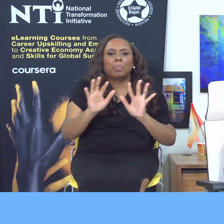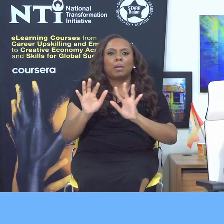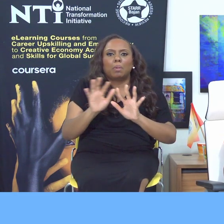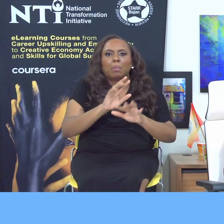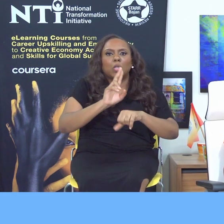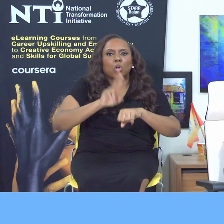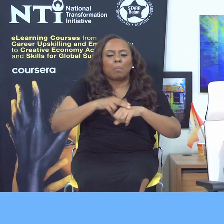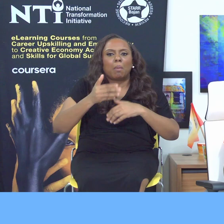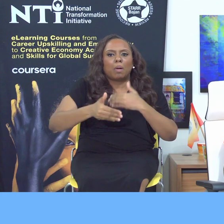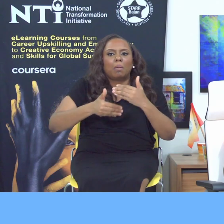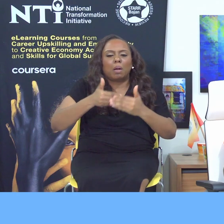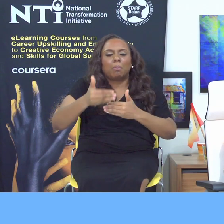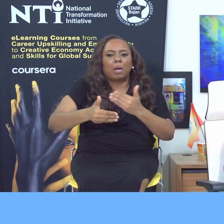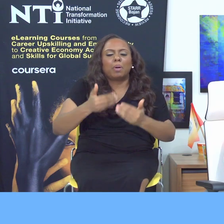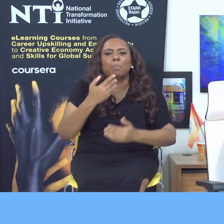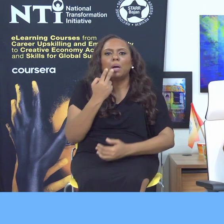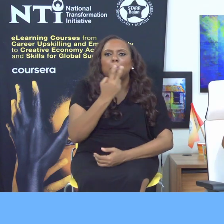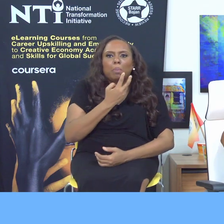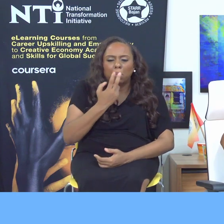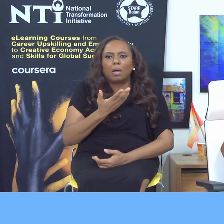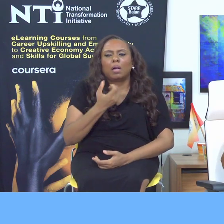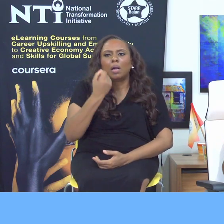can understand what being said. Yes.